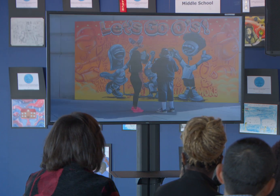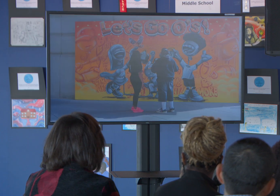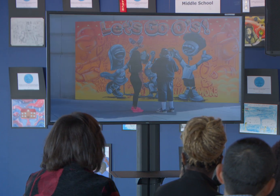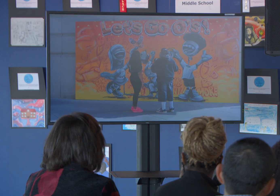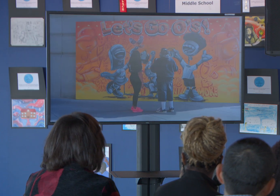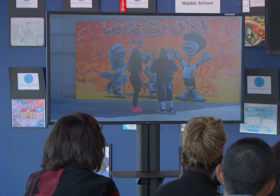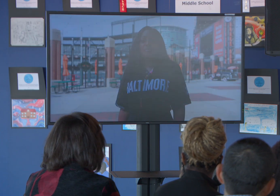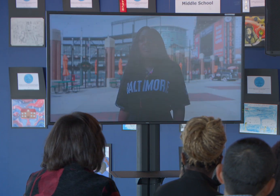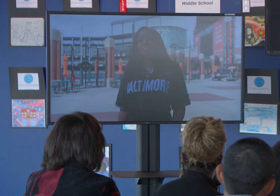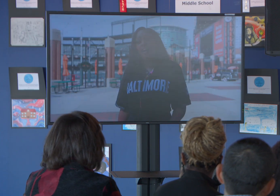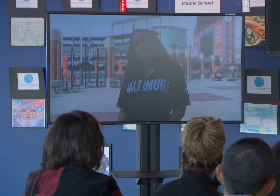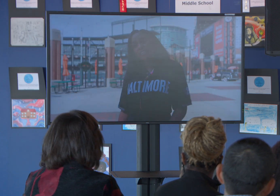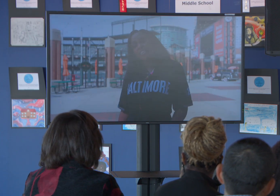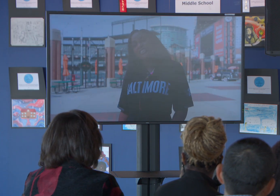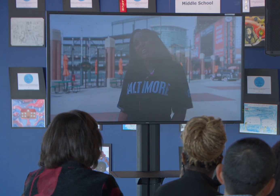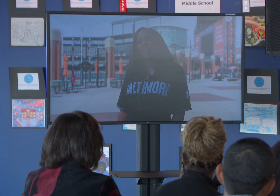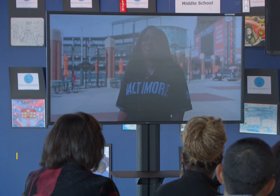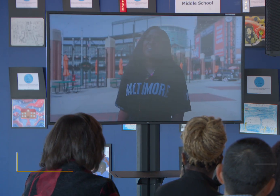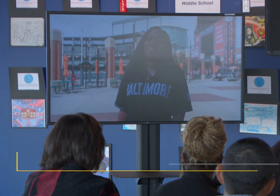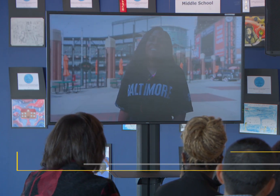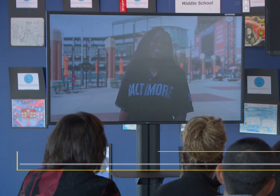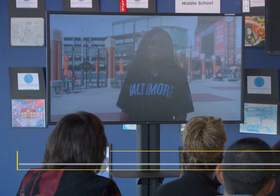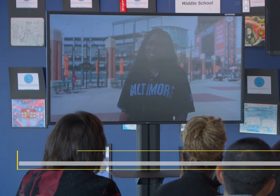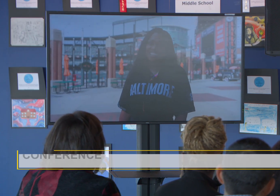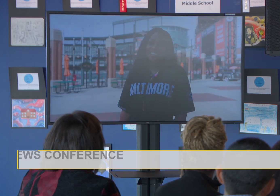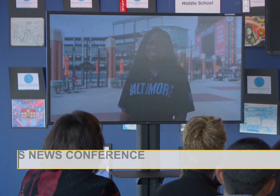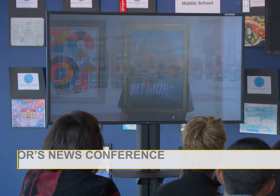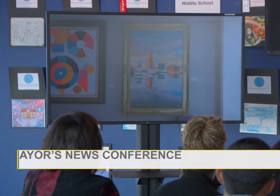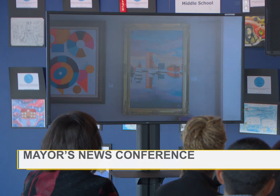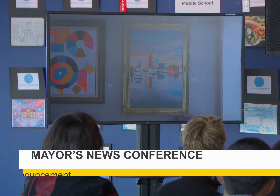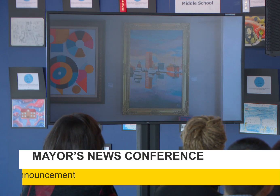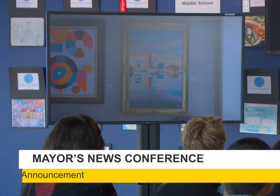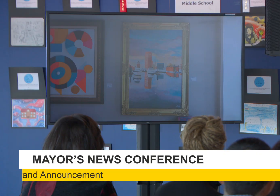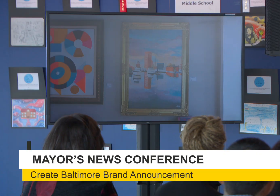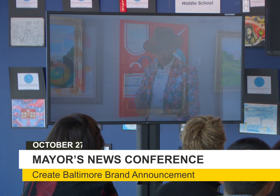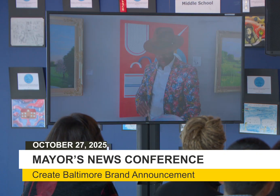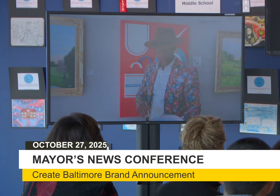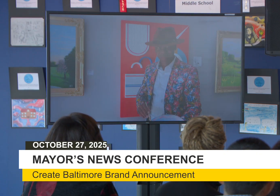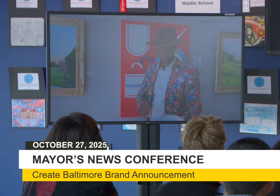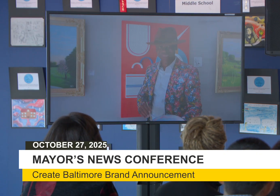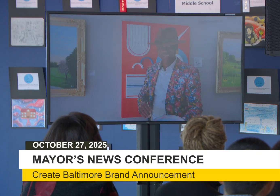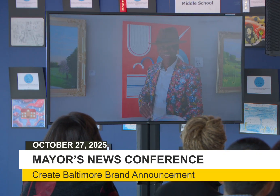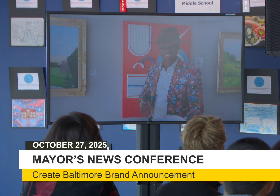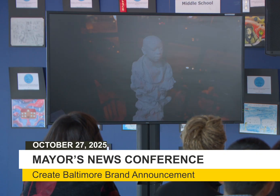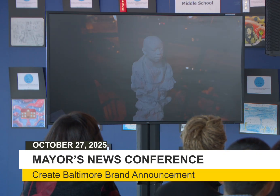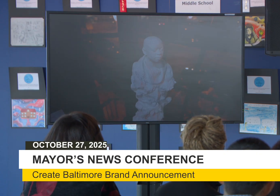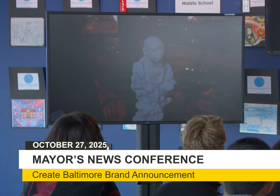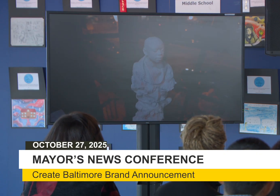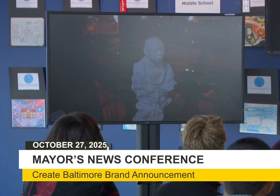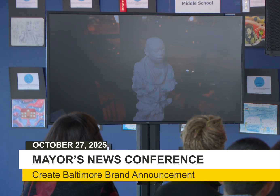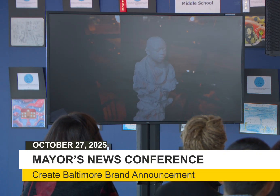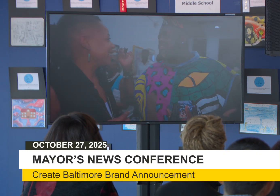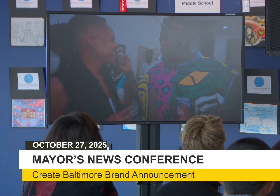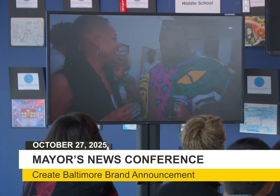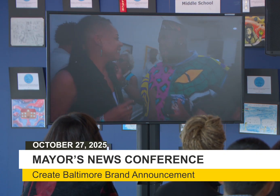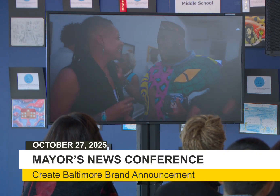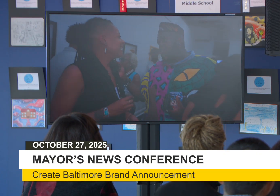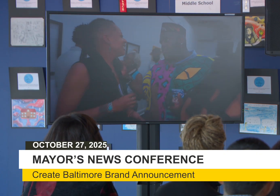not just survive. Because art is the heartbeat of any city. We are Create